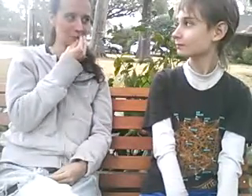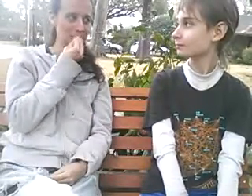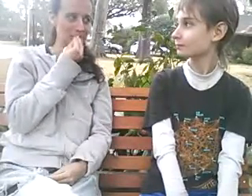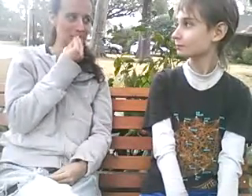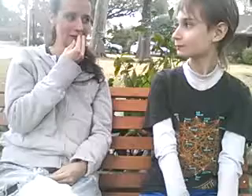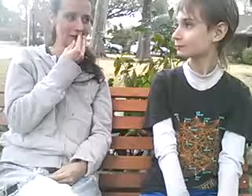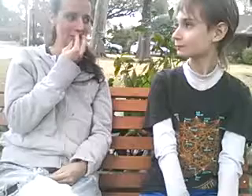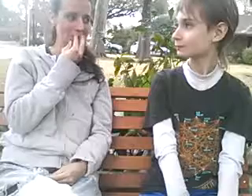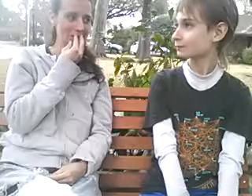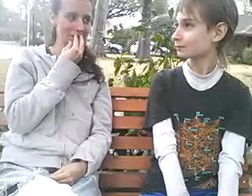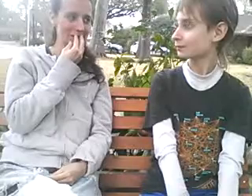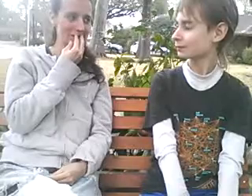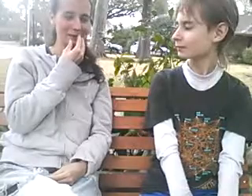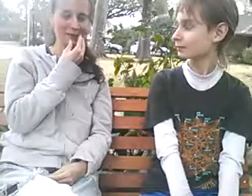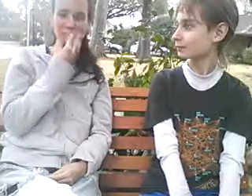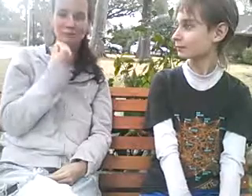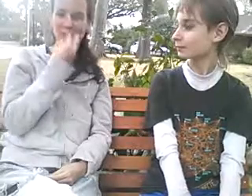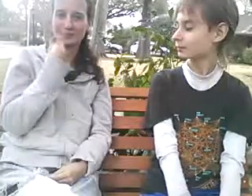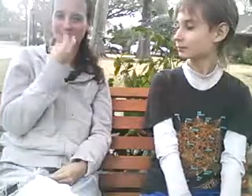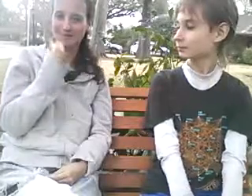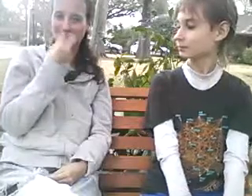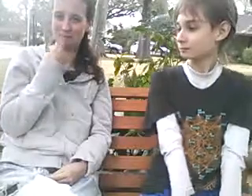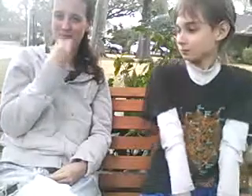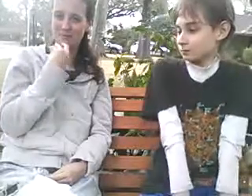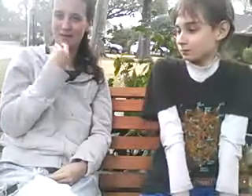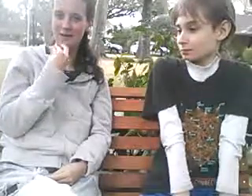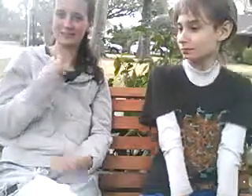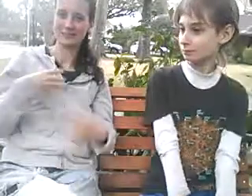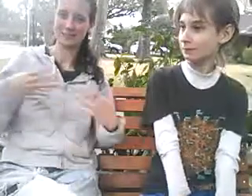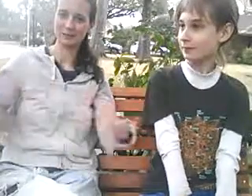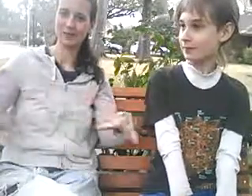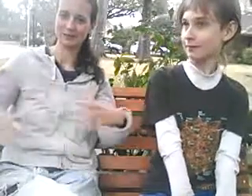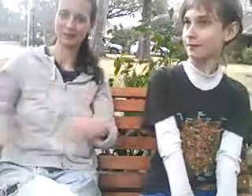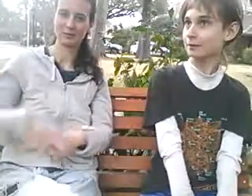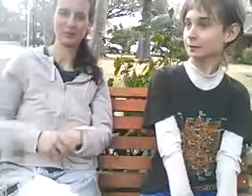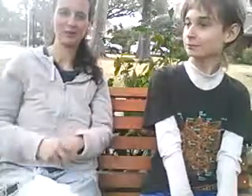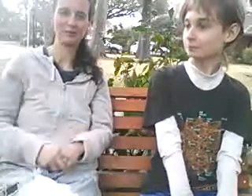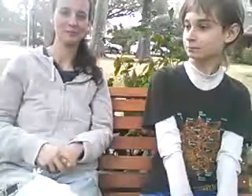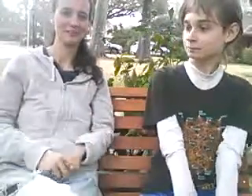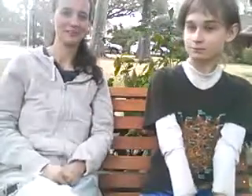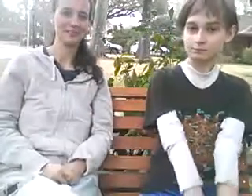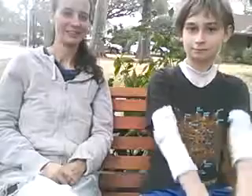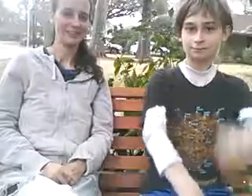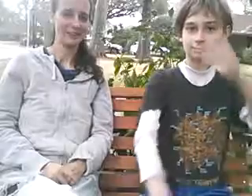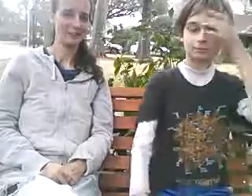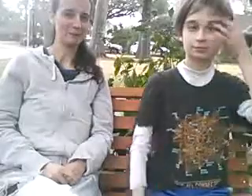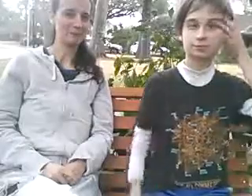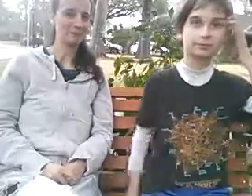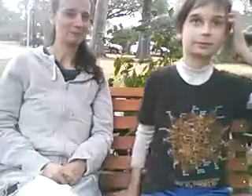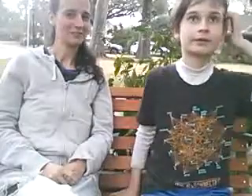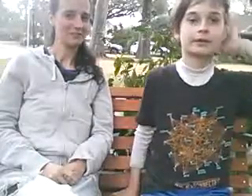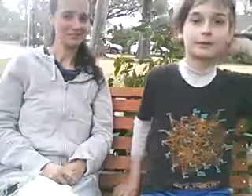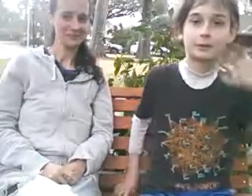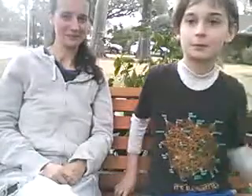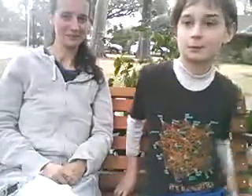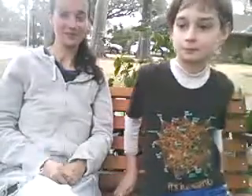verbal, or not a verbal, something where it's with the mouth, and another part where it's with the arms. And so the